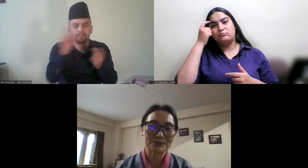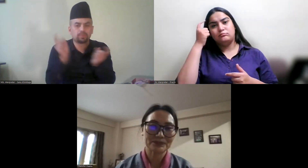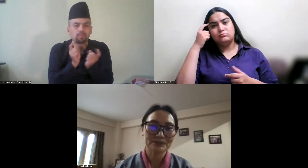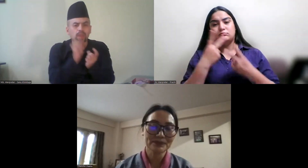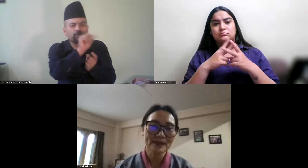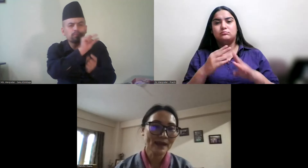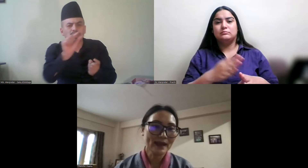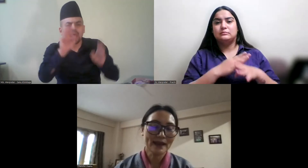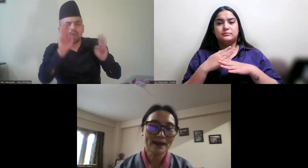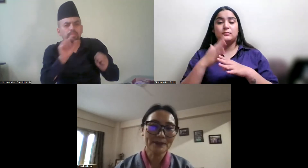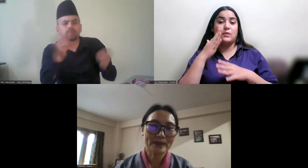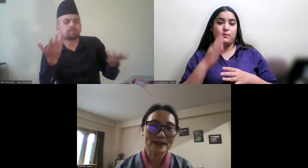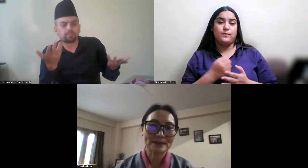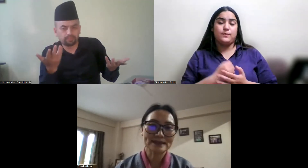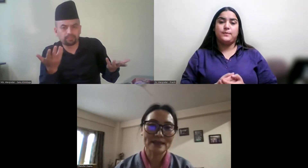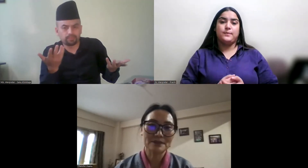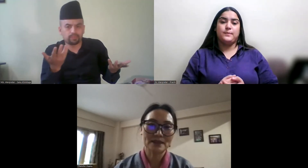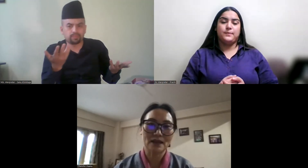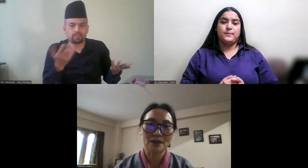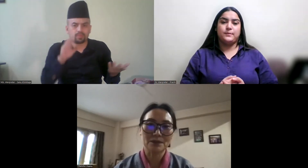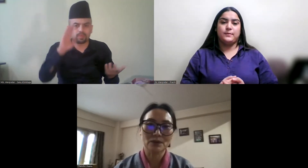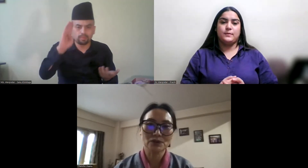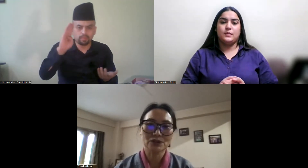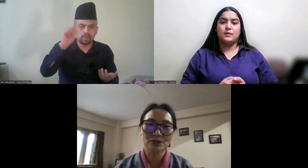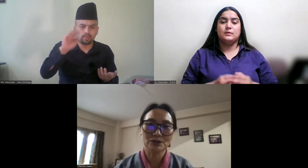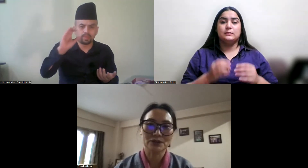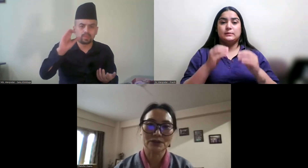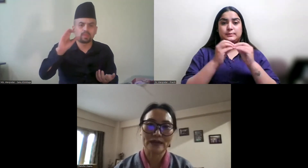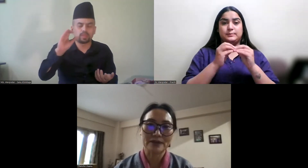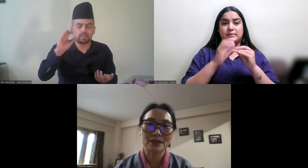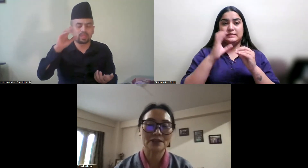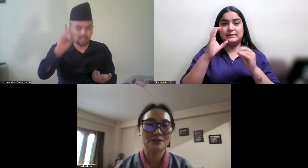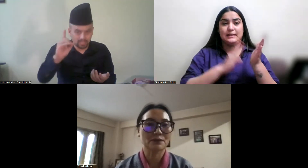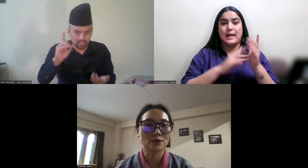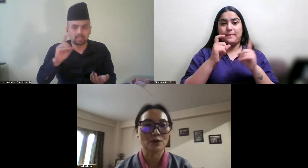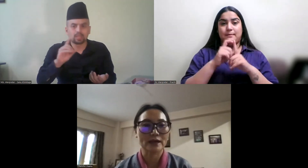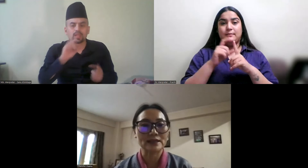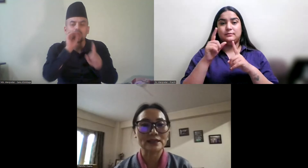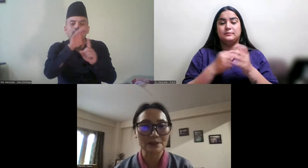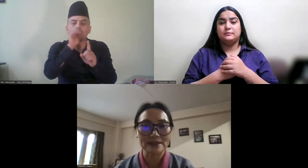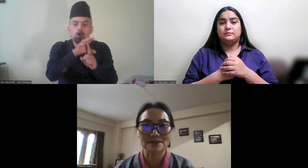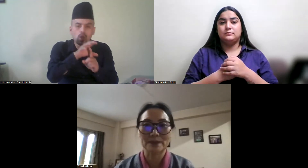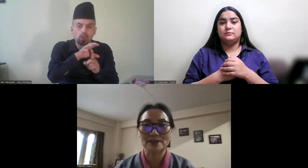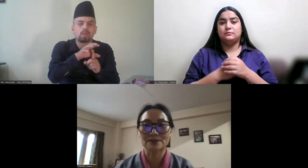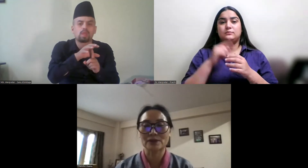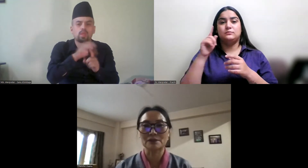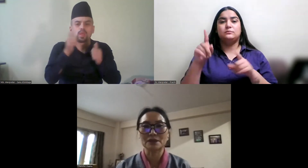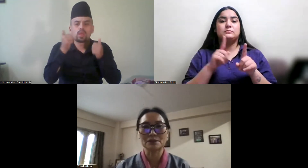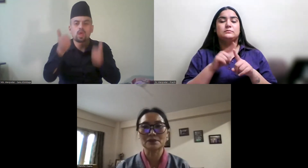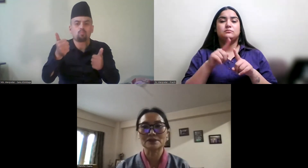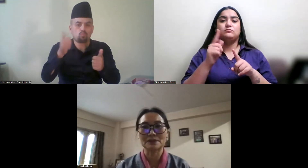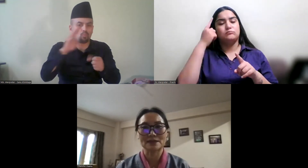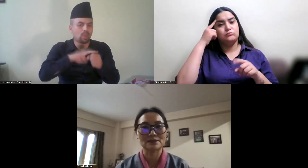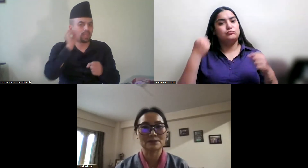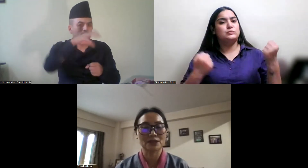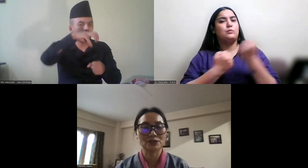them. At BCMD, our approach to advocating for an enabling space for young